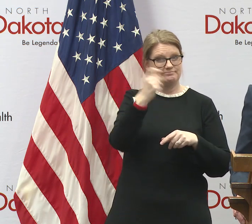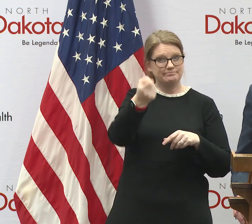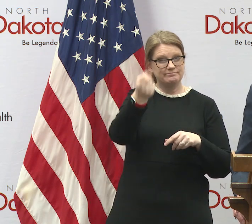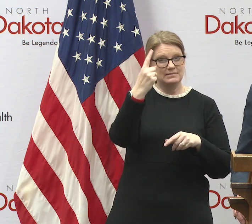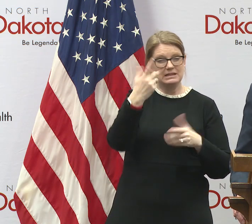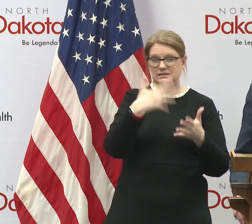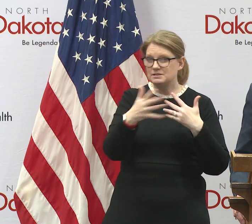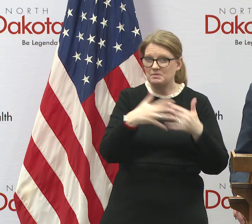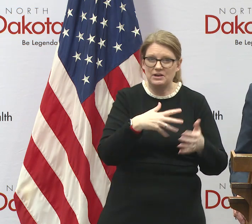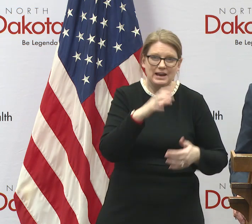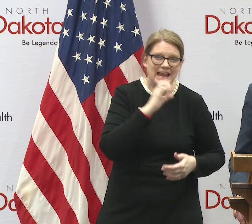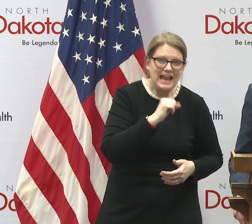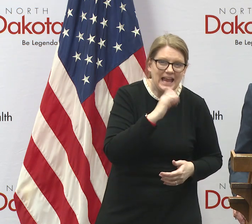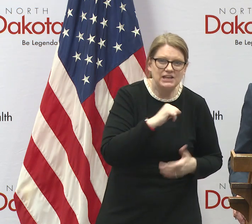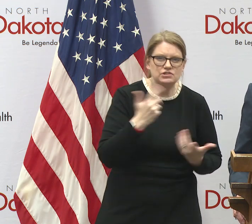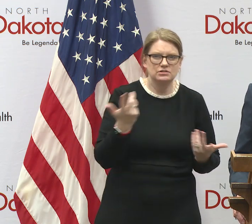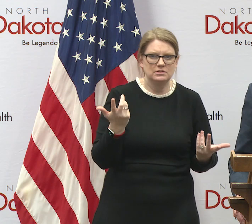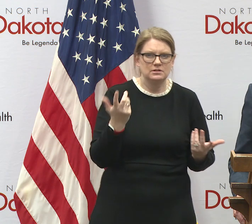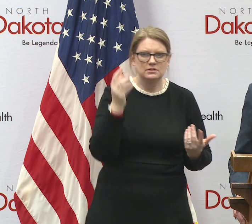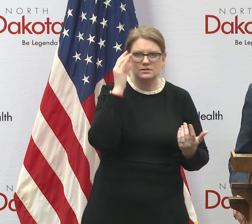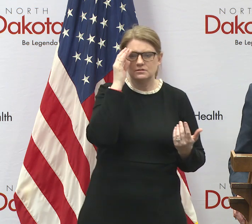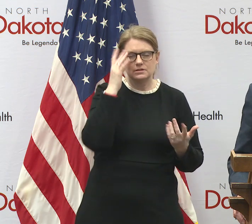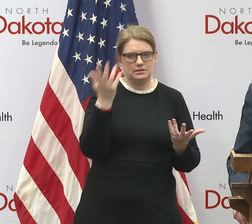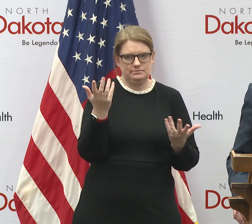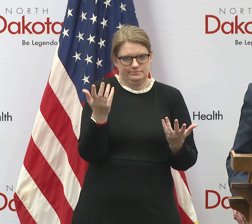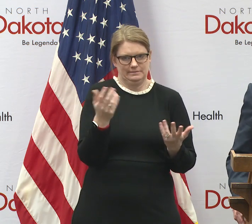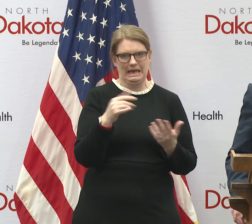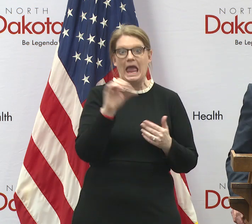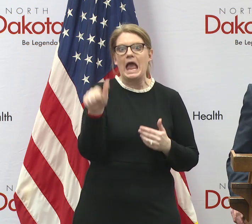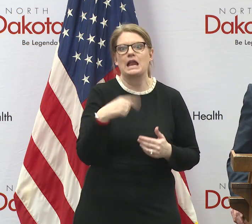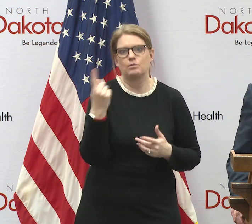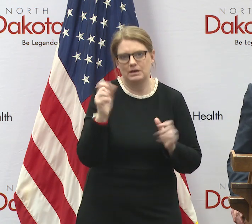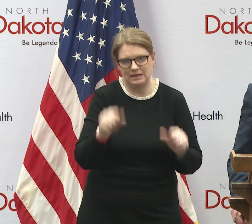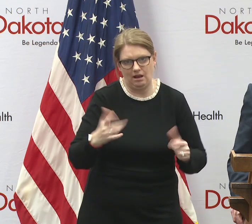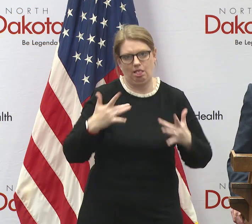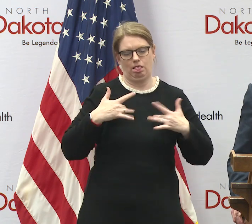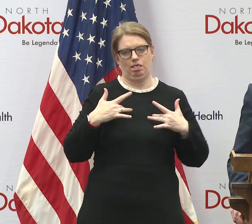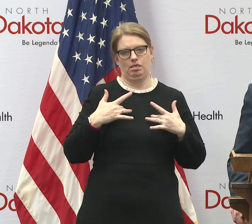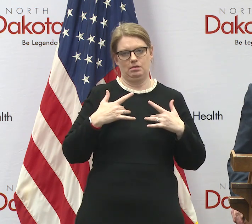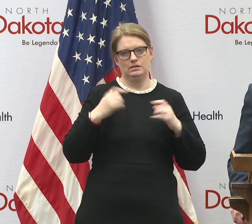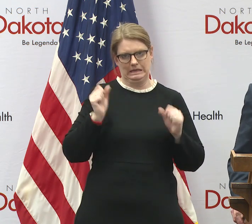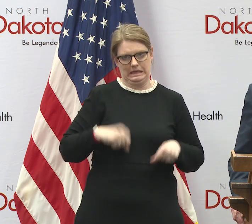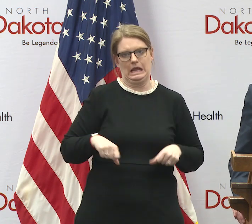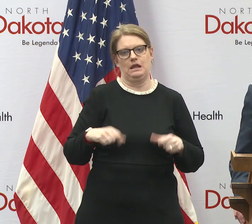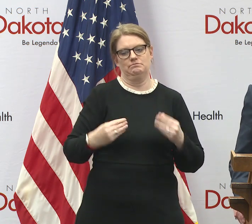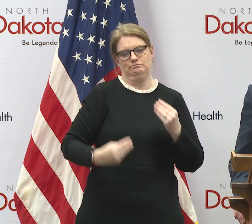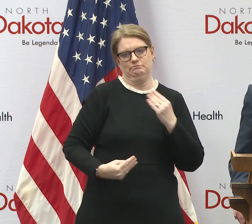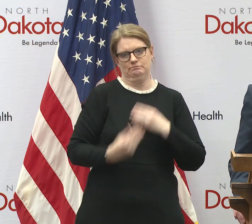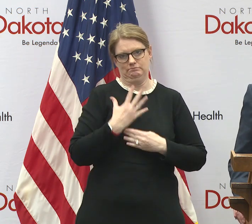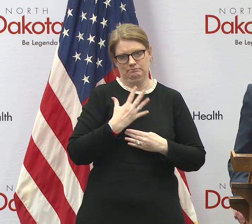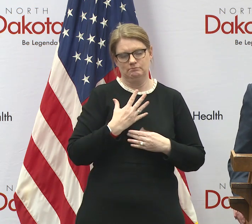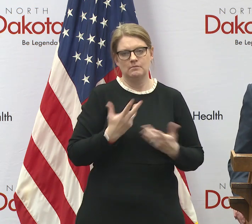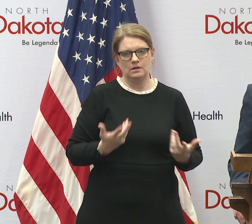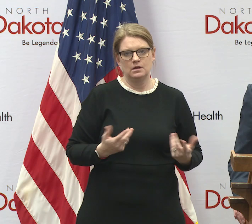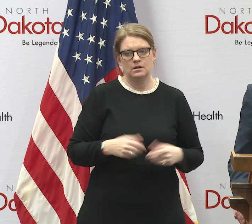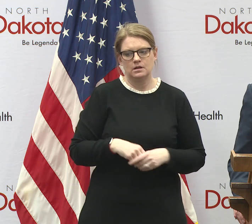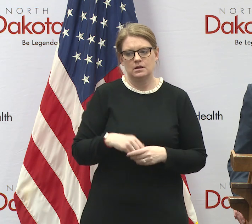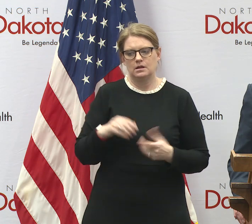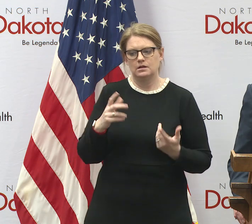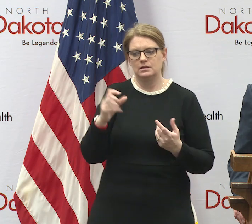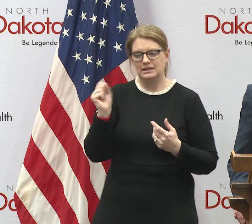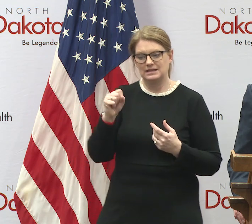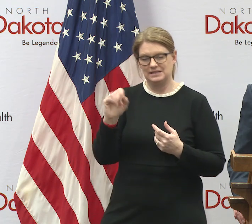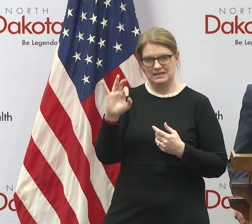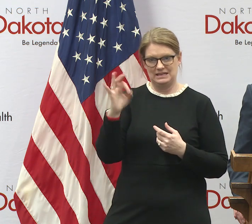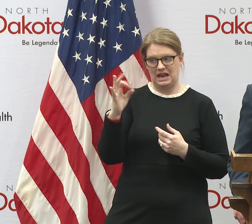of your age, no one is immune. Of the 28 positive cases that we have, yes, 9